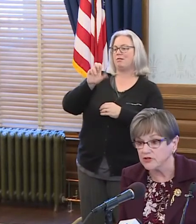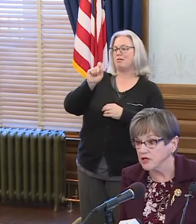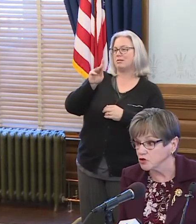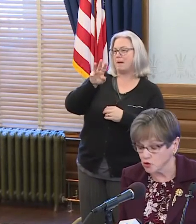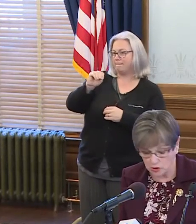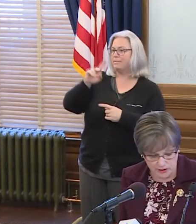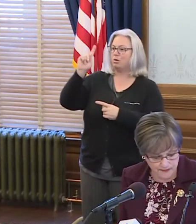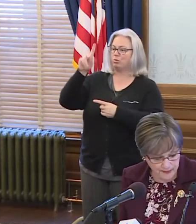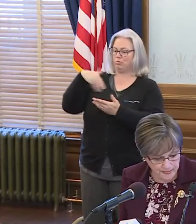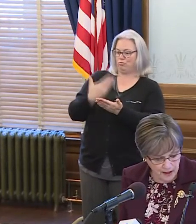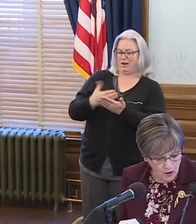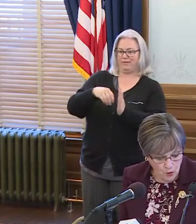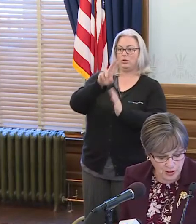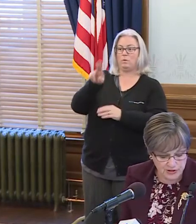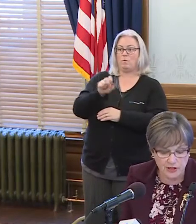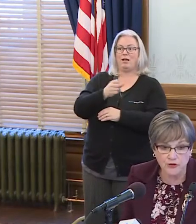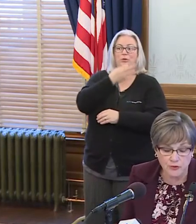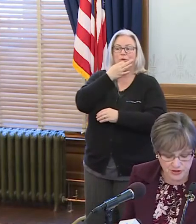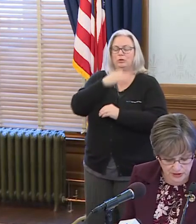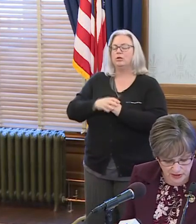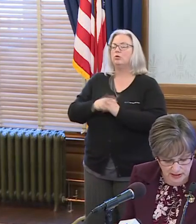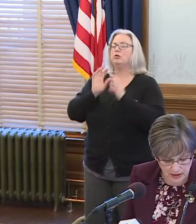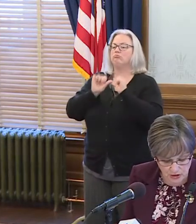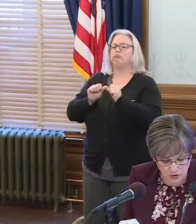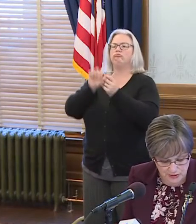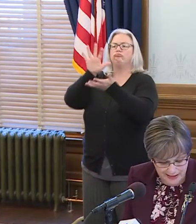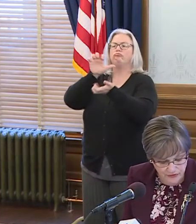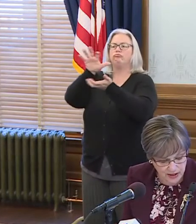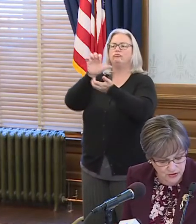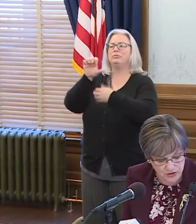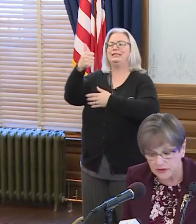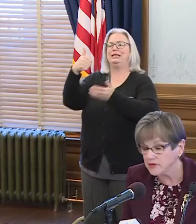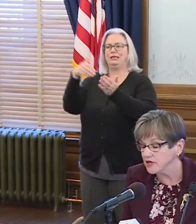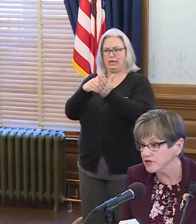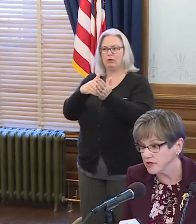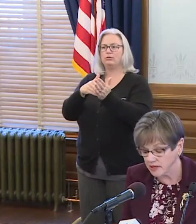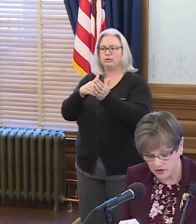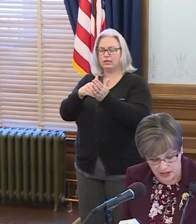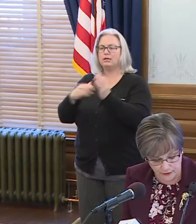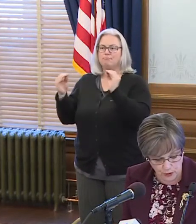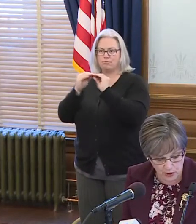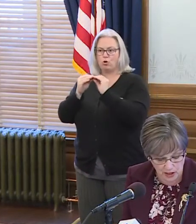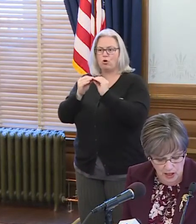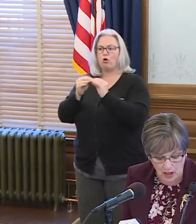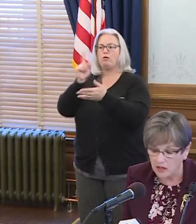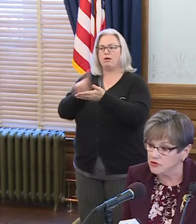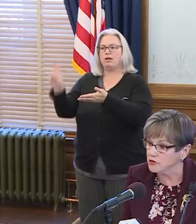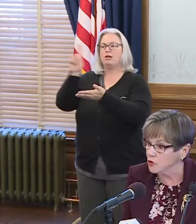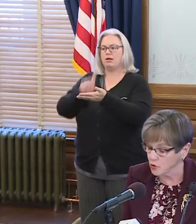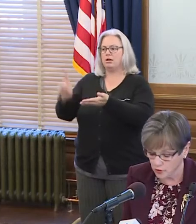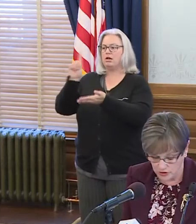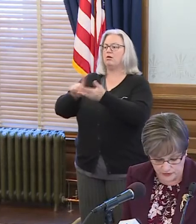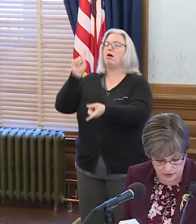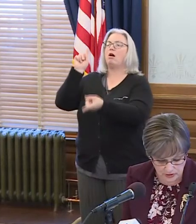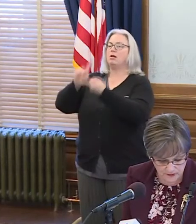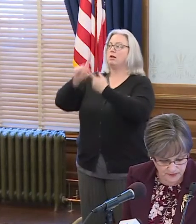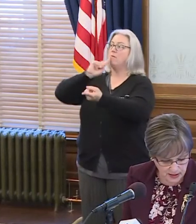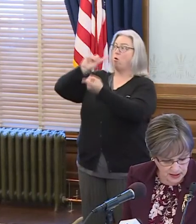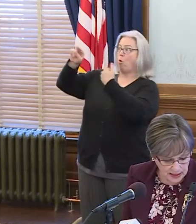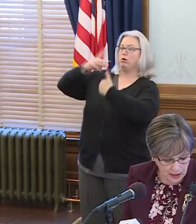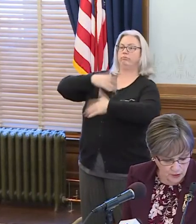in the state shortly. We'll continue receiving an additional 10,000 testing kits every week until the order is